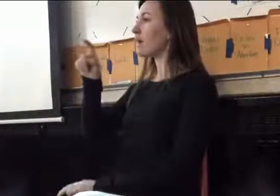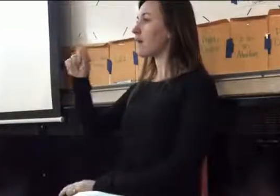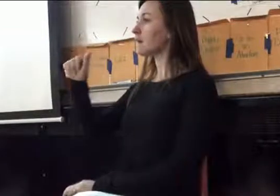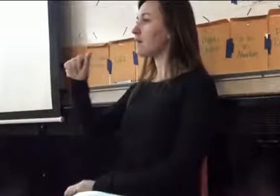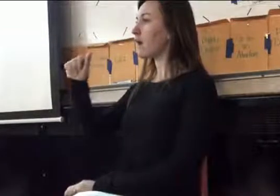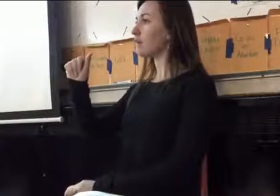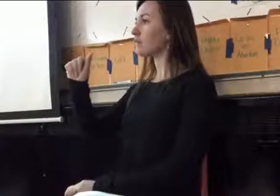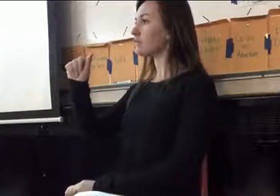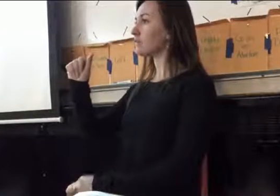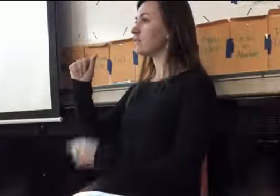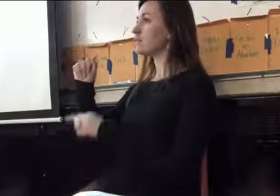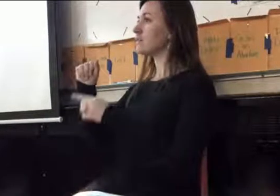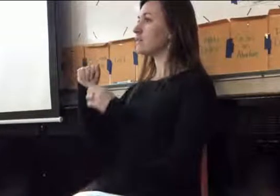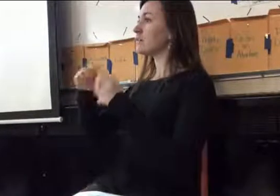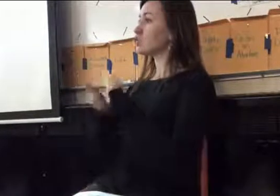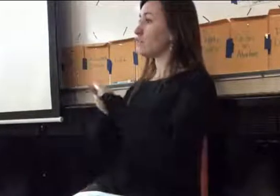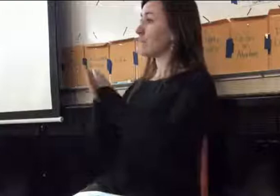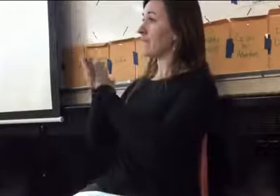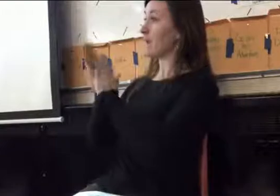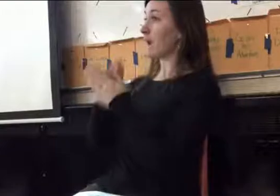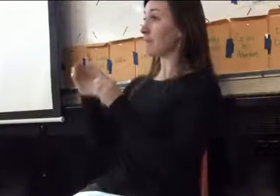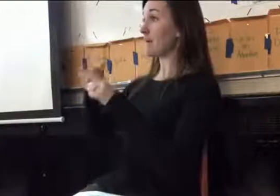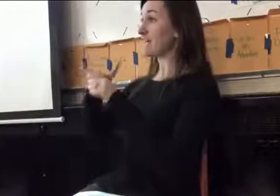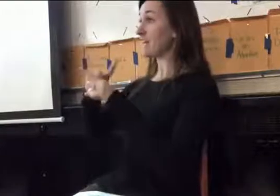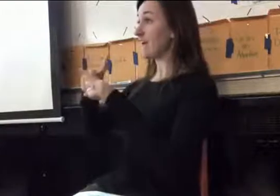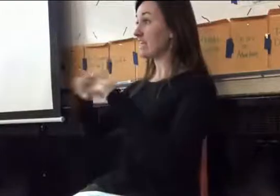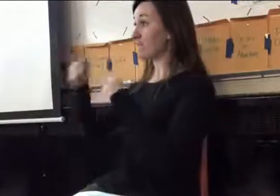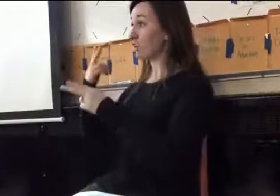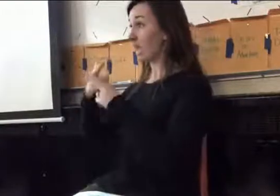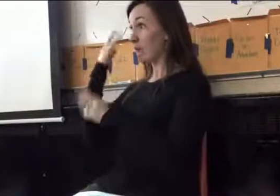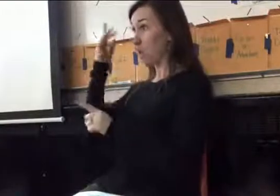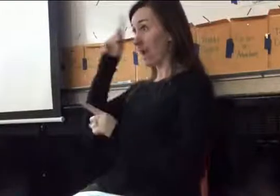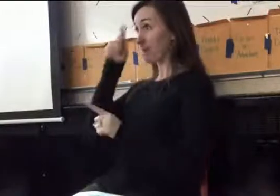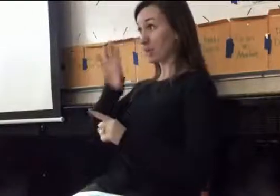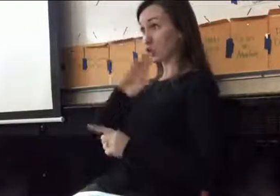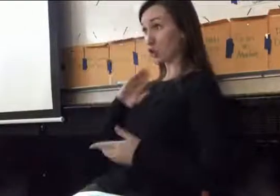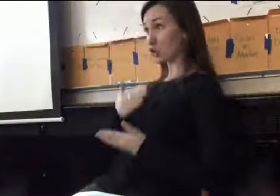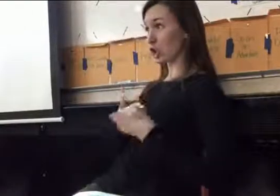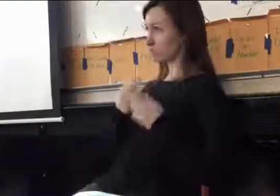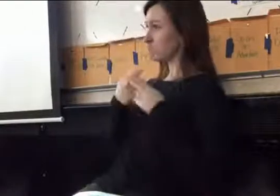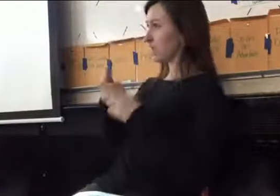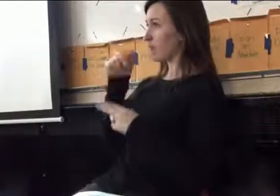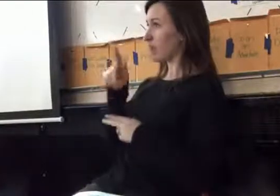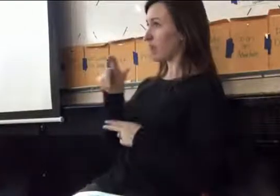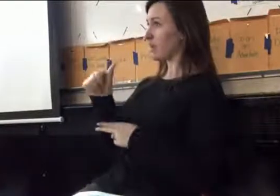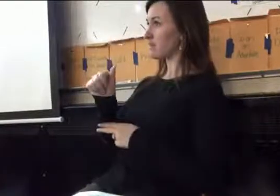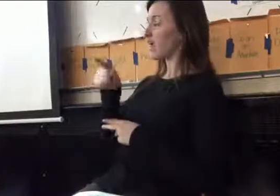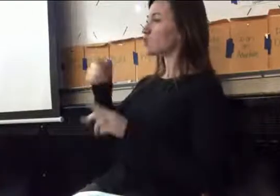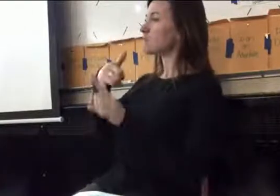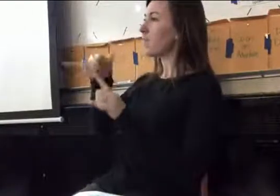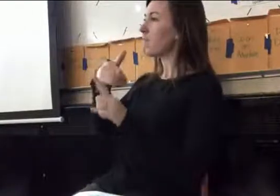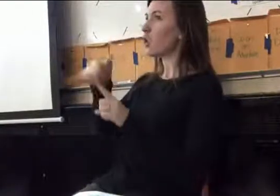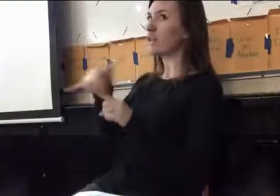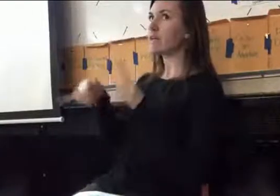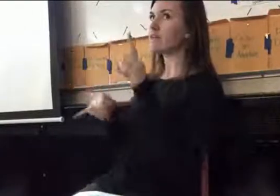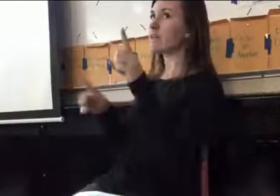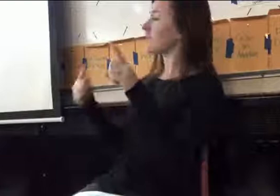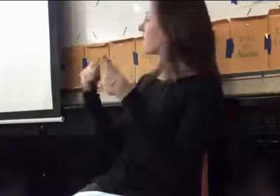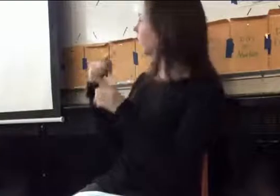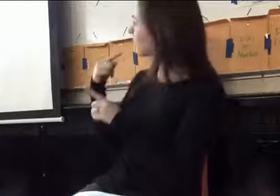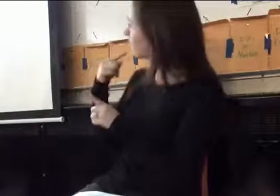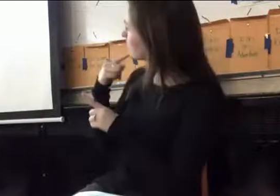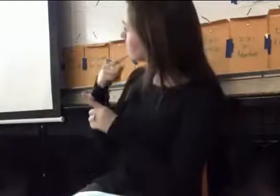keeps getting bullied. Now, it's not as silly as this, but yes. It says the right to you as a father and human